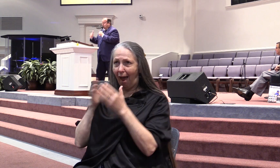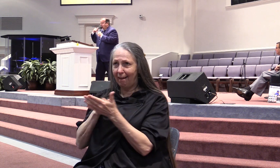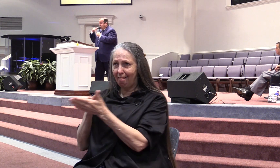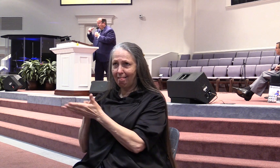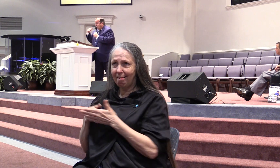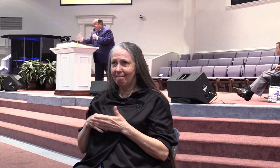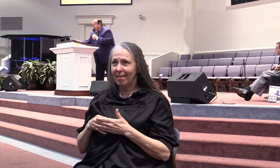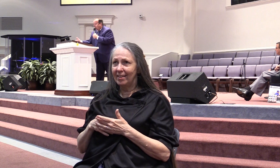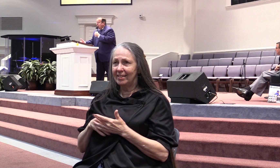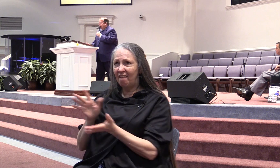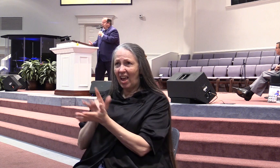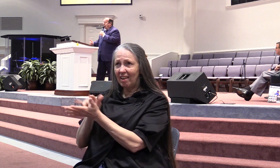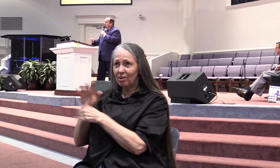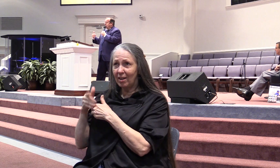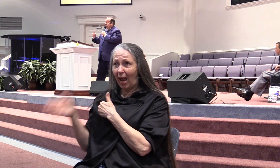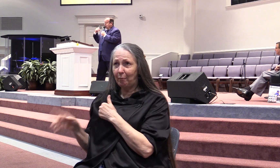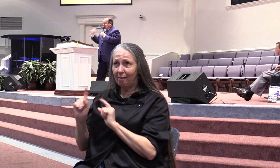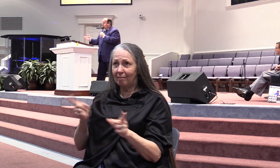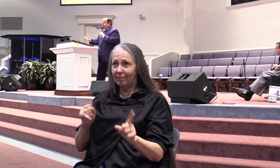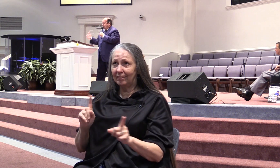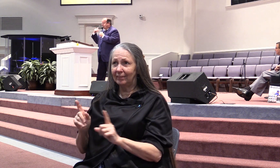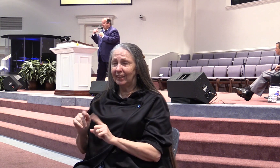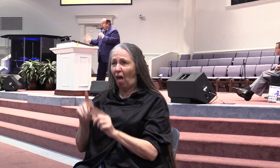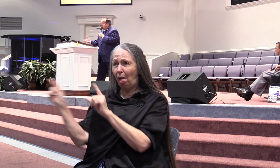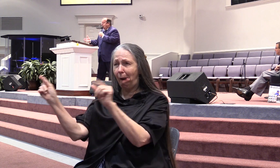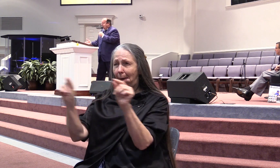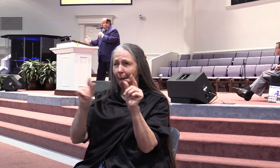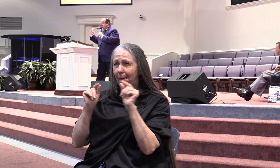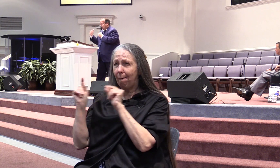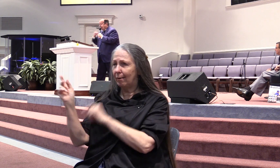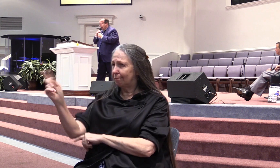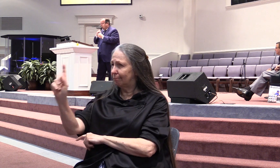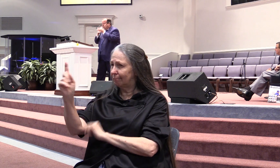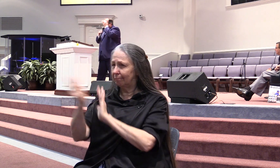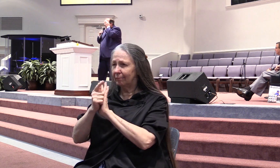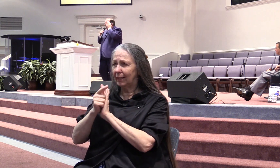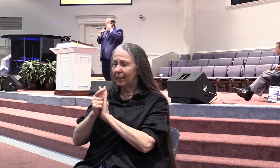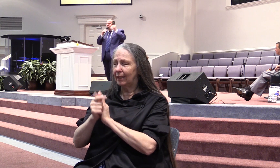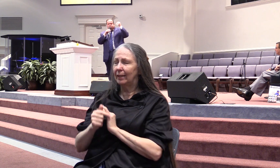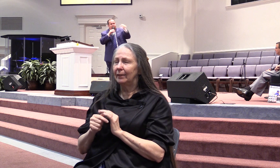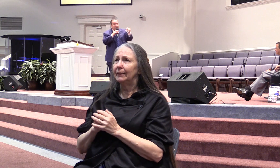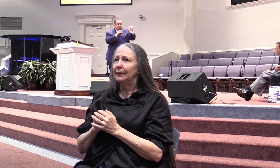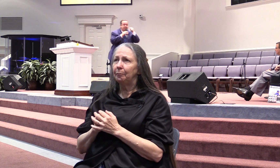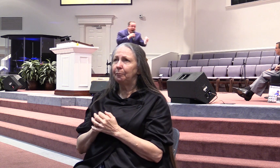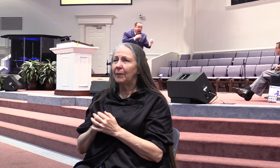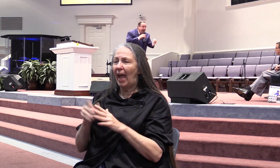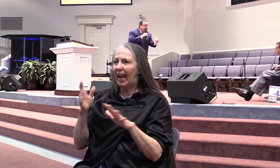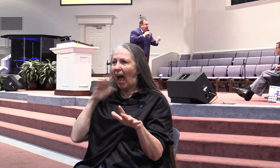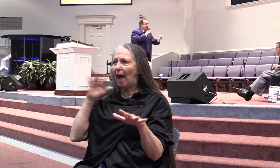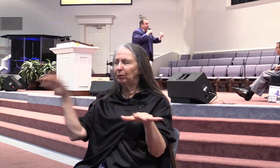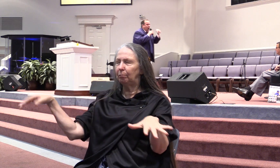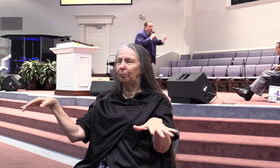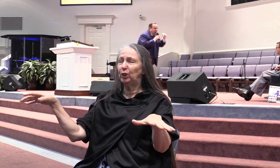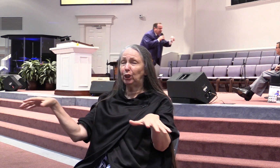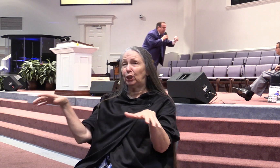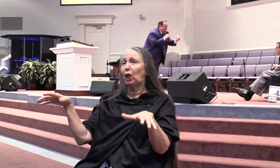Thou shalt not defraud thy neighbor. Thou shalt not go up and down as a talebearer among thy people. Thou shalt not stand against the blood of thy neighbor. It is blowing my mind